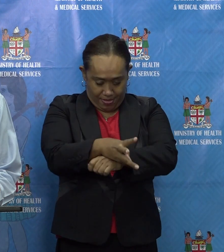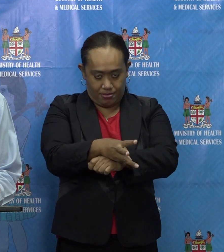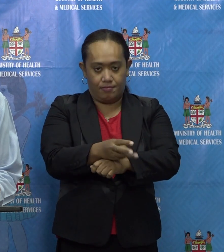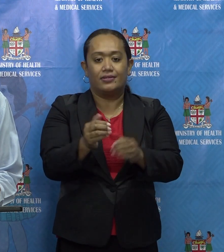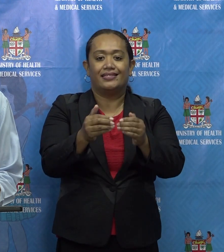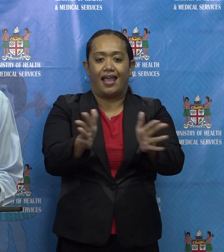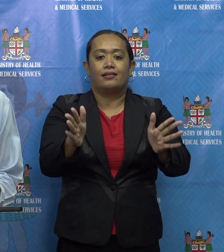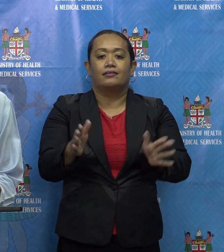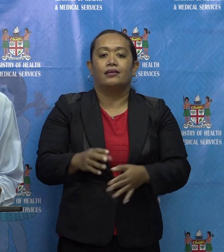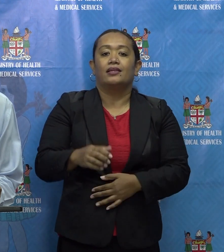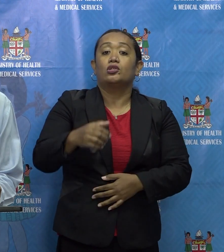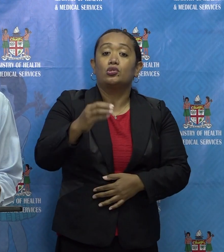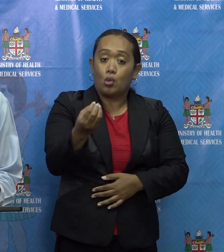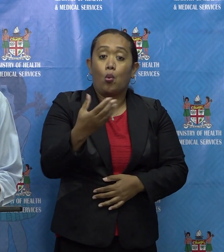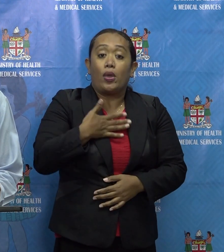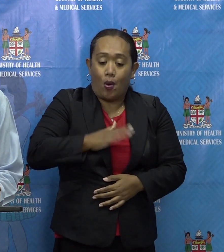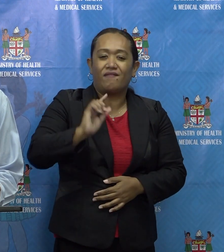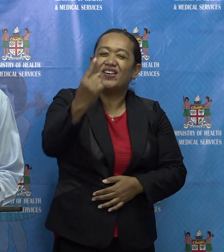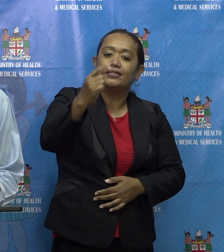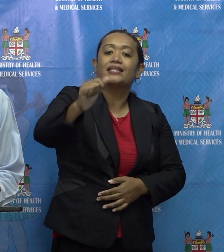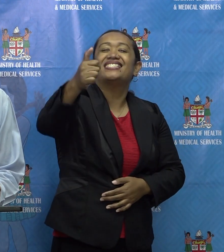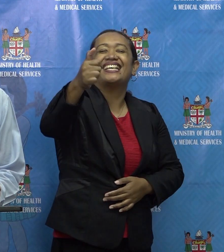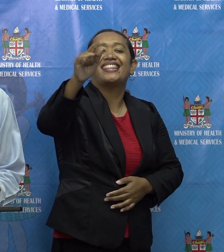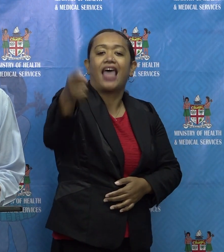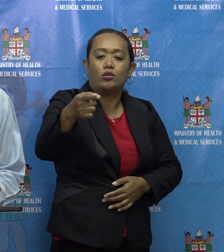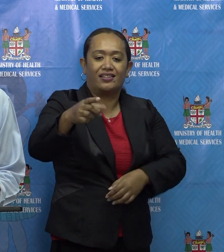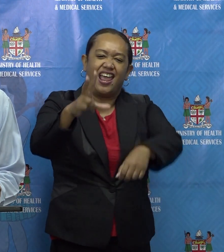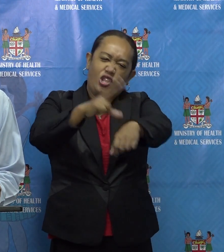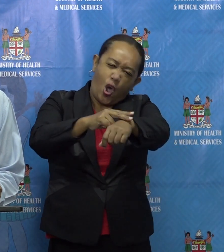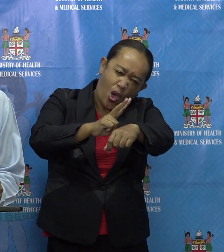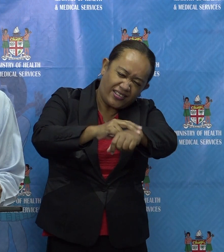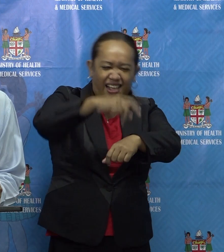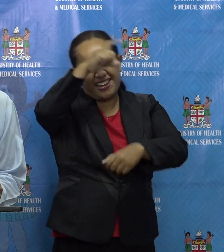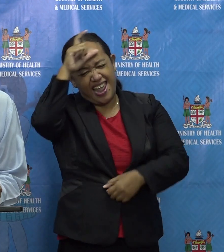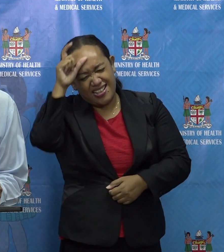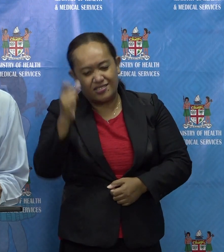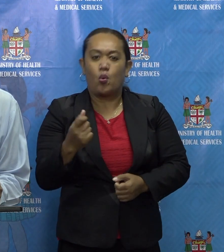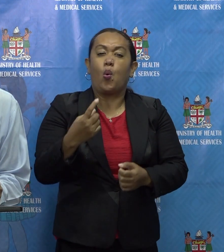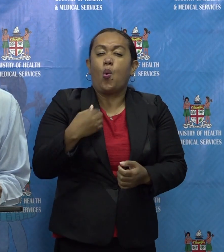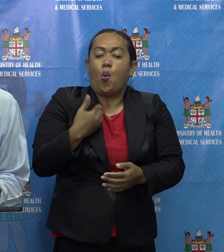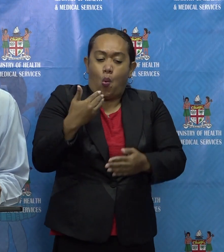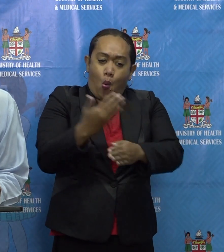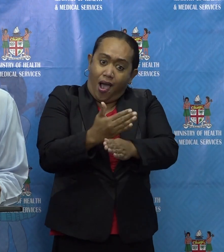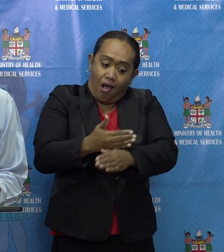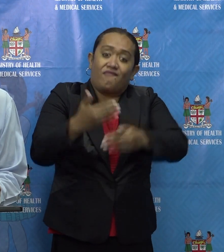timeline for 6,000 of our frontliners, making them the first fully vaccinated Fijians.